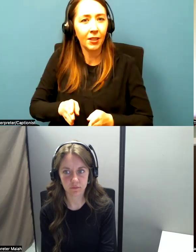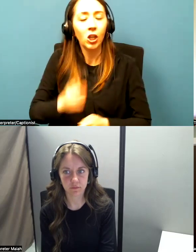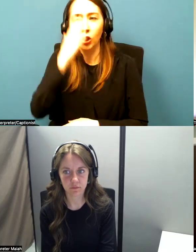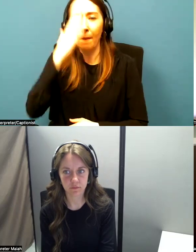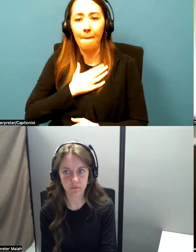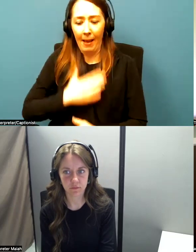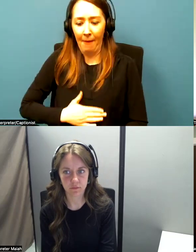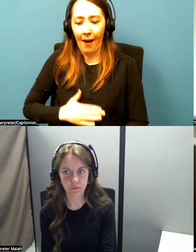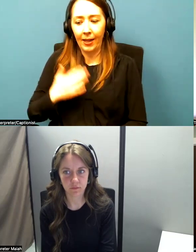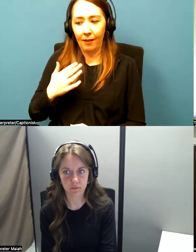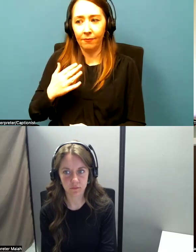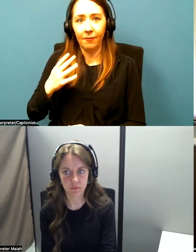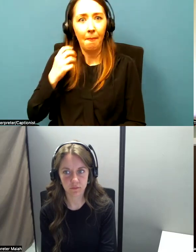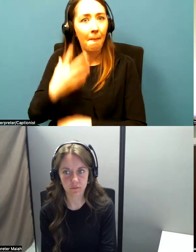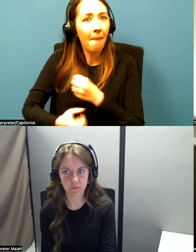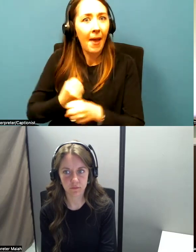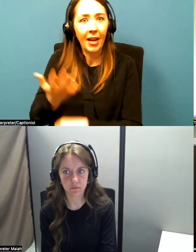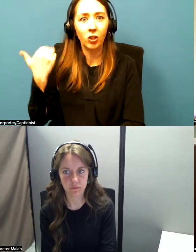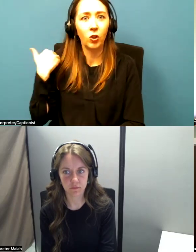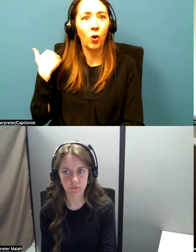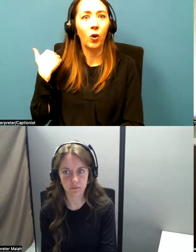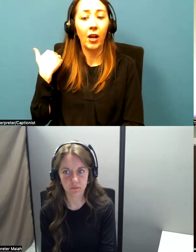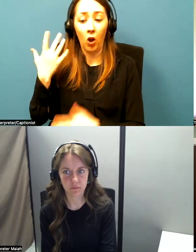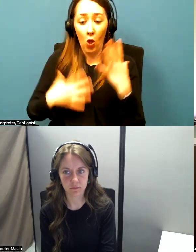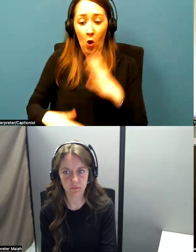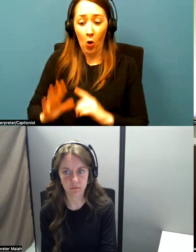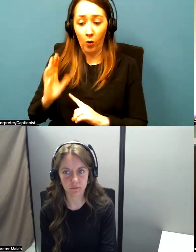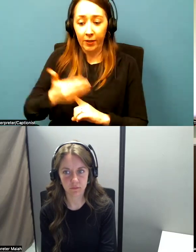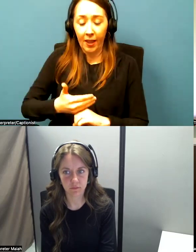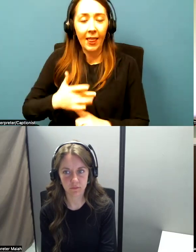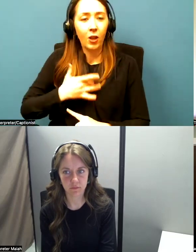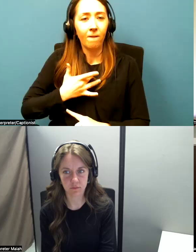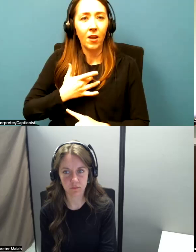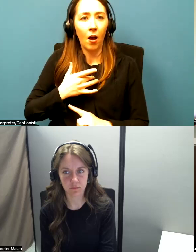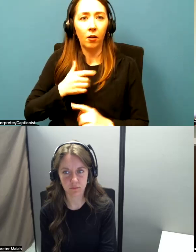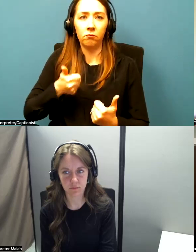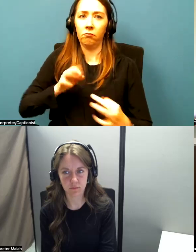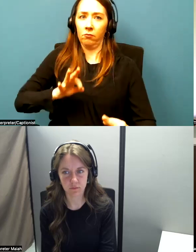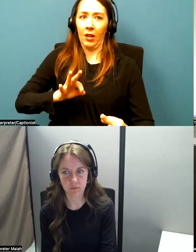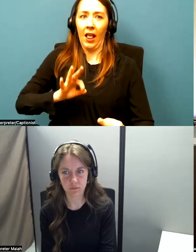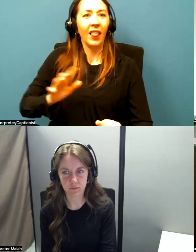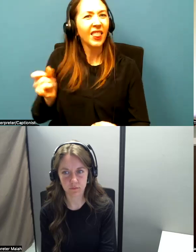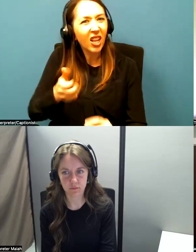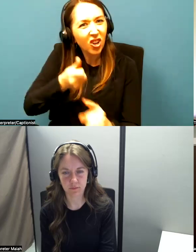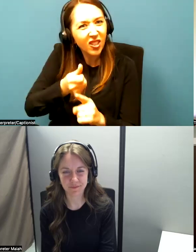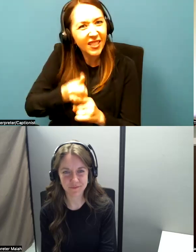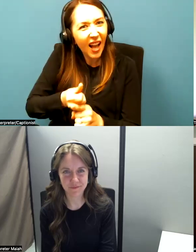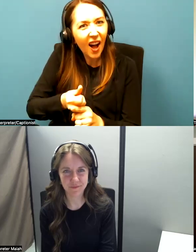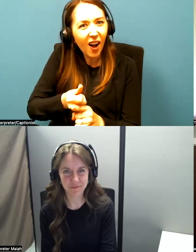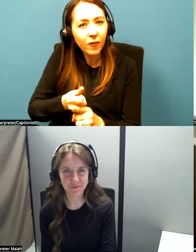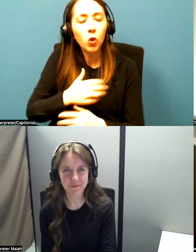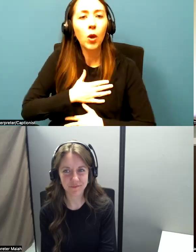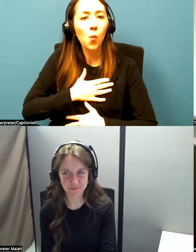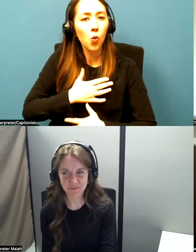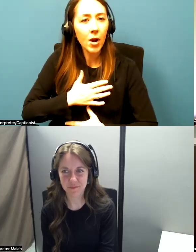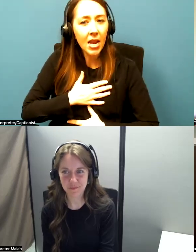back in the day. And getting to wear clothes that make you feel like that you can breathe